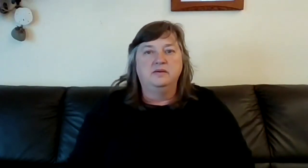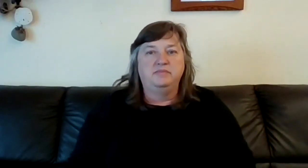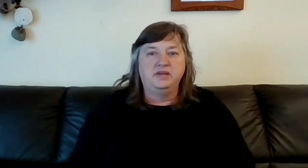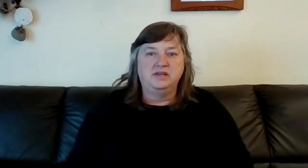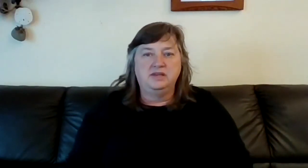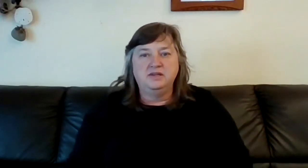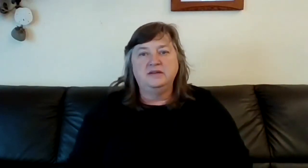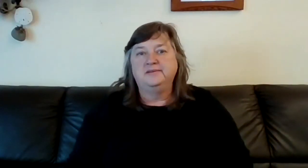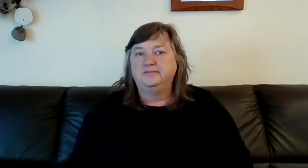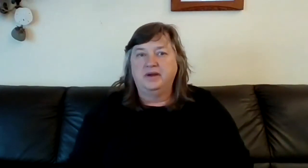PE,